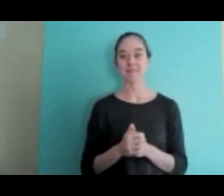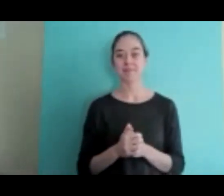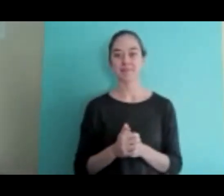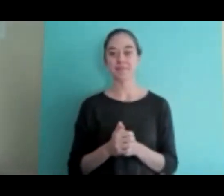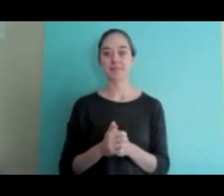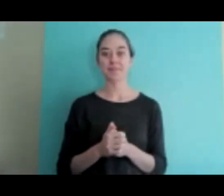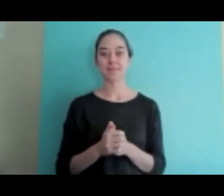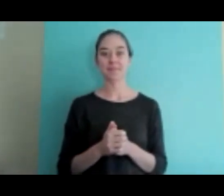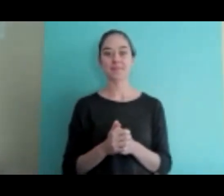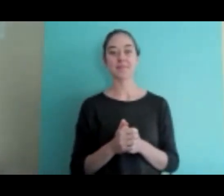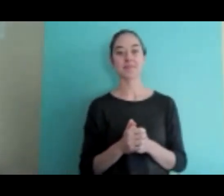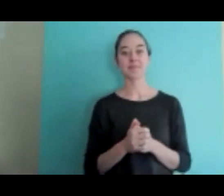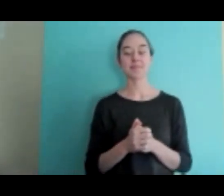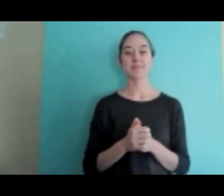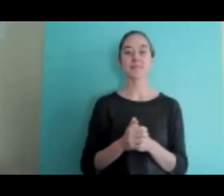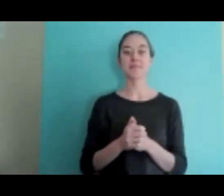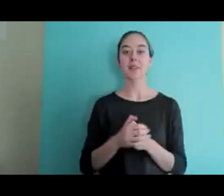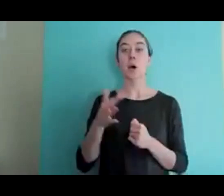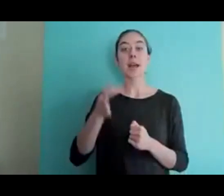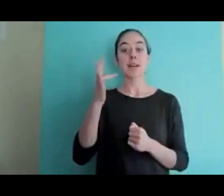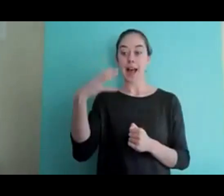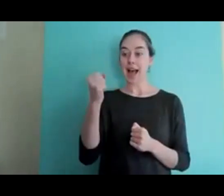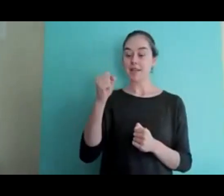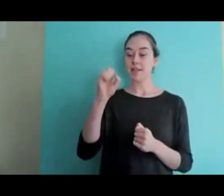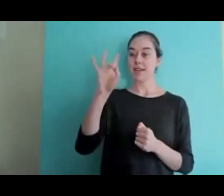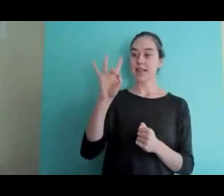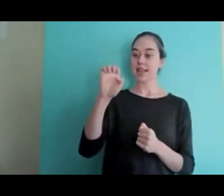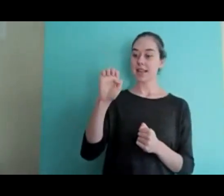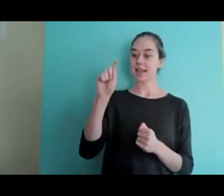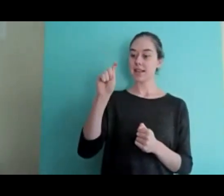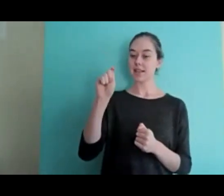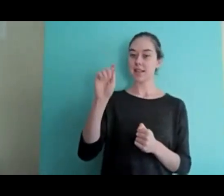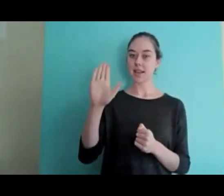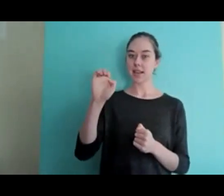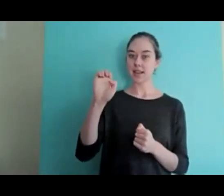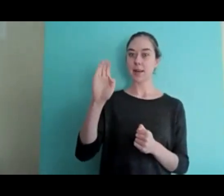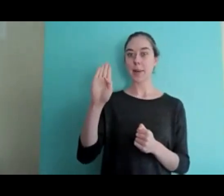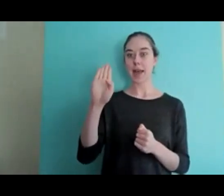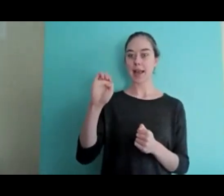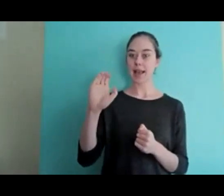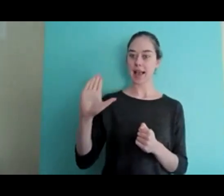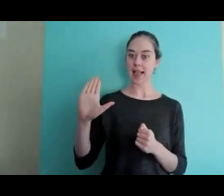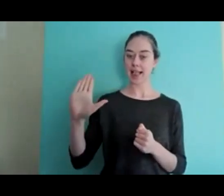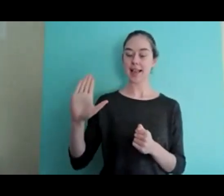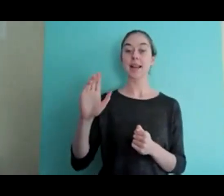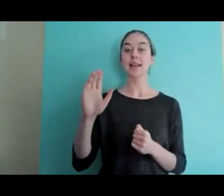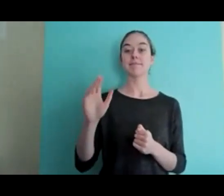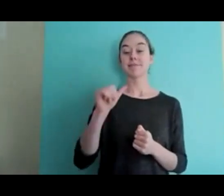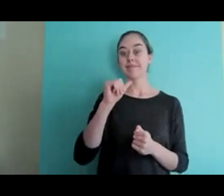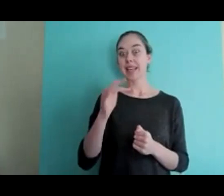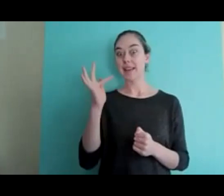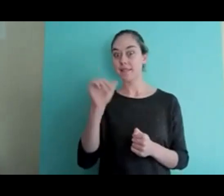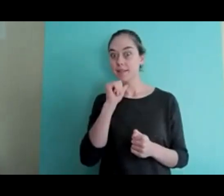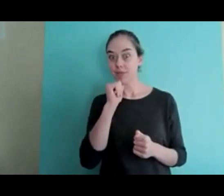If you have a kettlebell, you know, you can use a kettlebell as well. If you don't, you can use